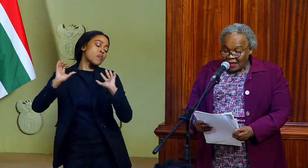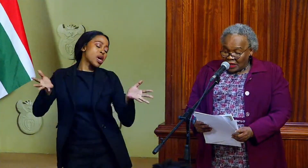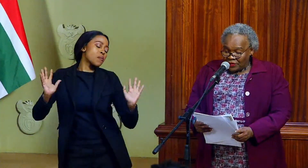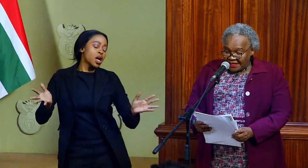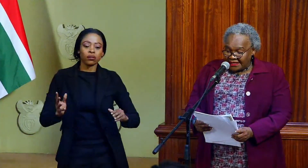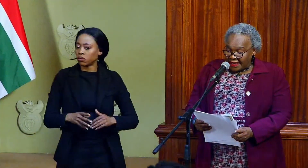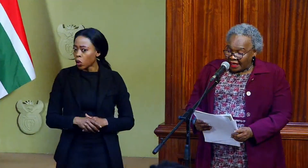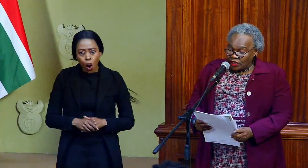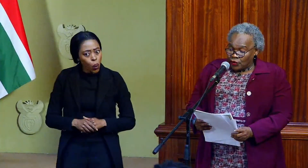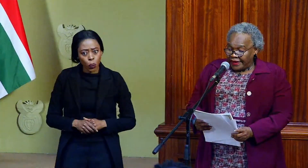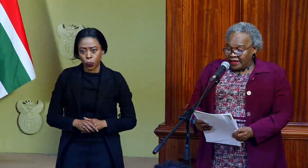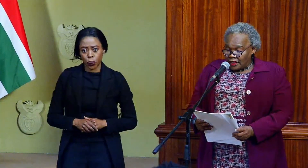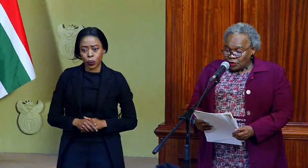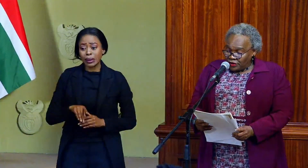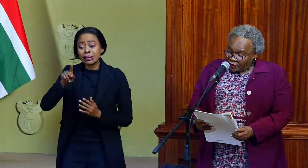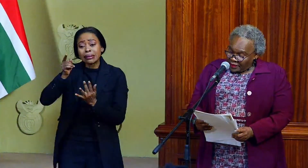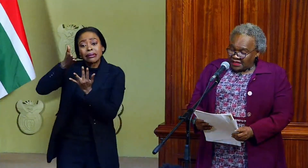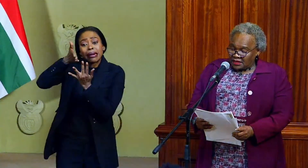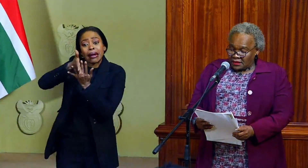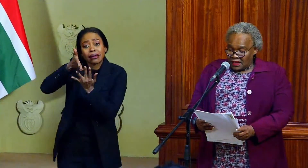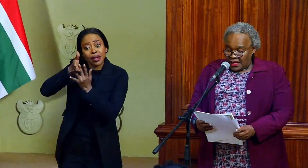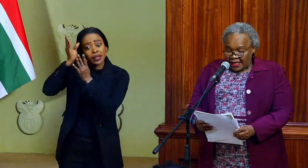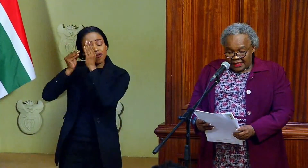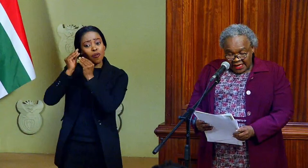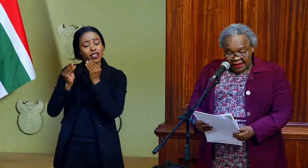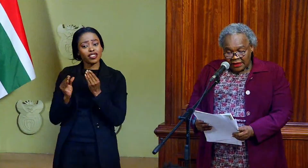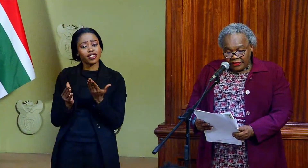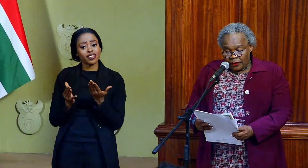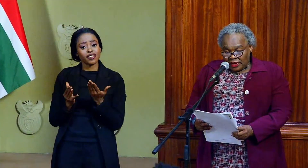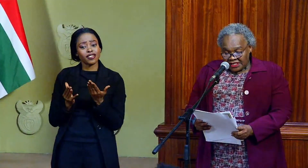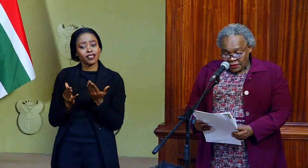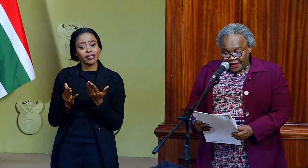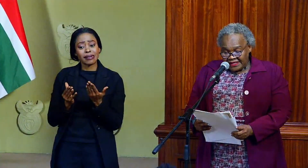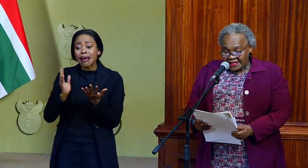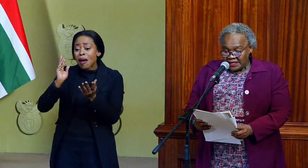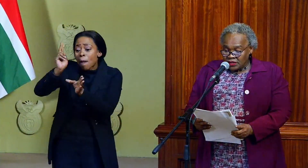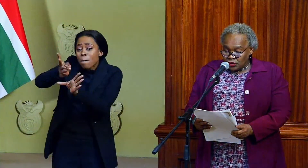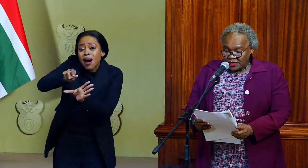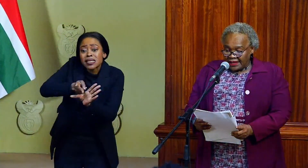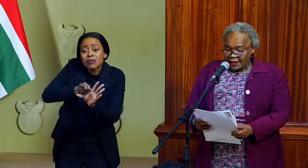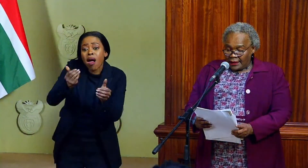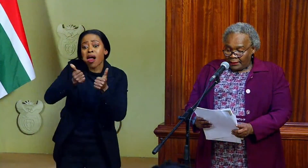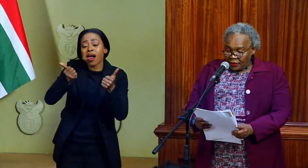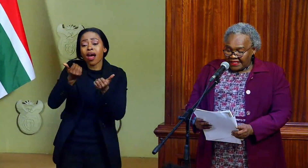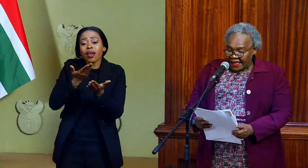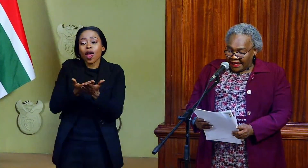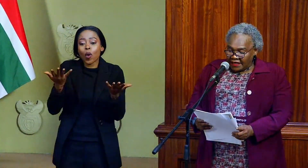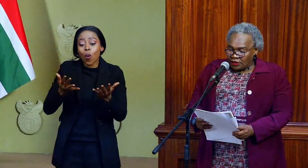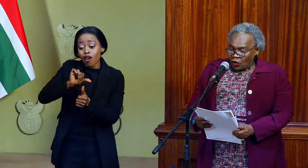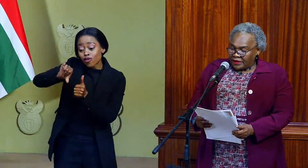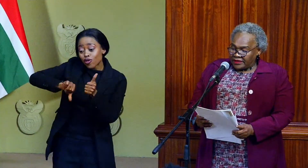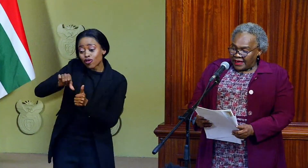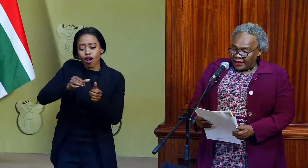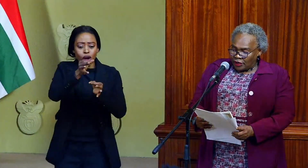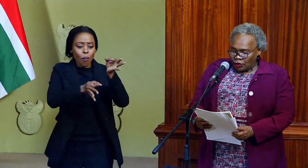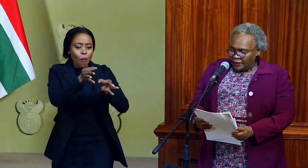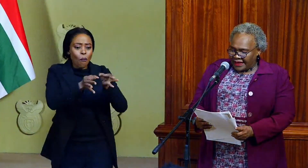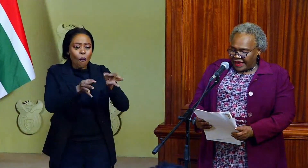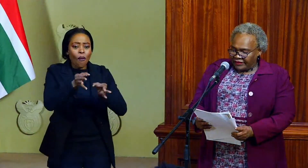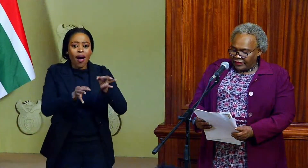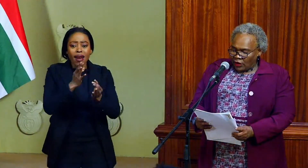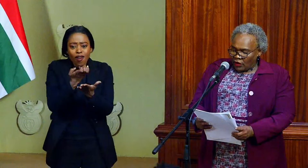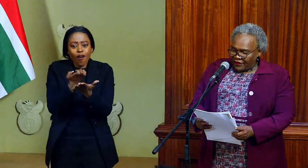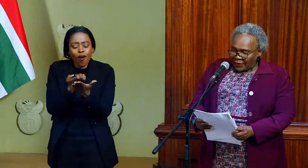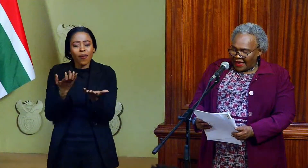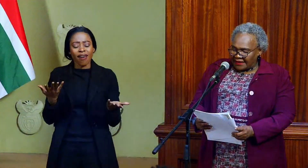communication. Language is a gateway to information, a channel for participation in the social, political, and